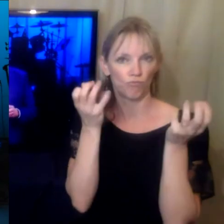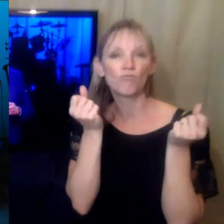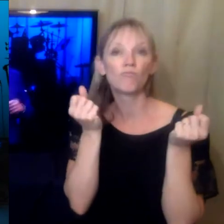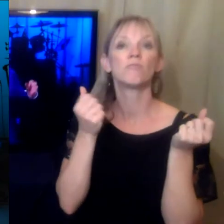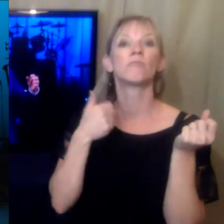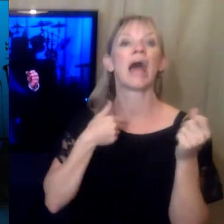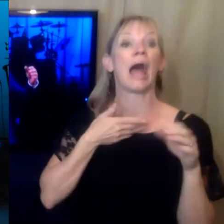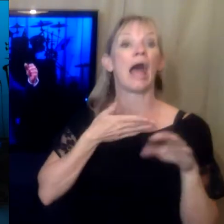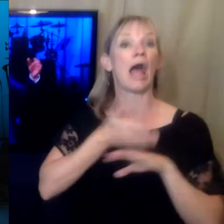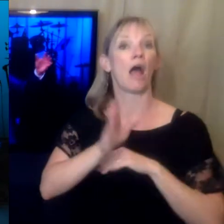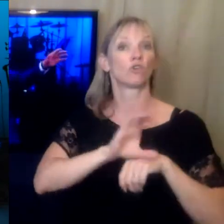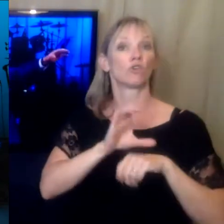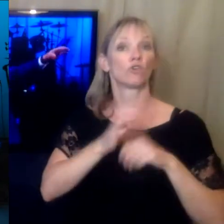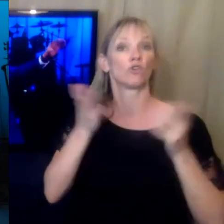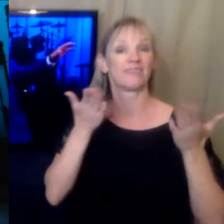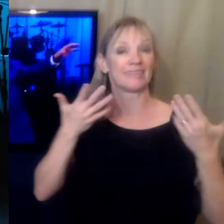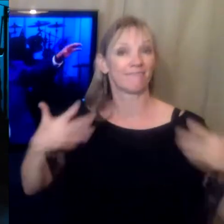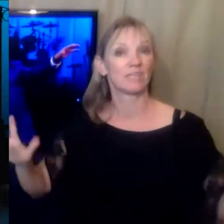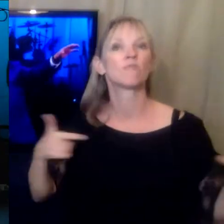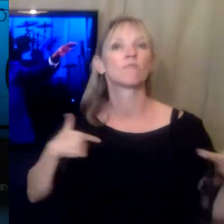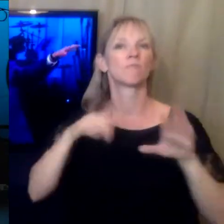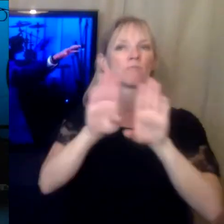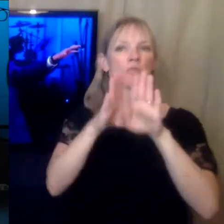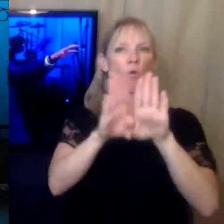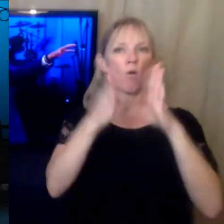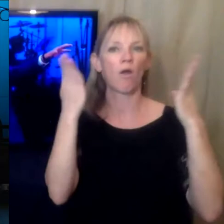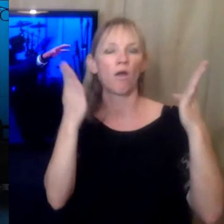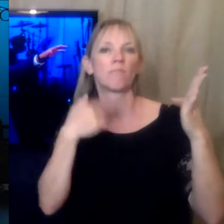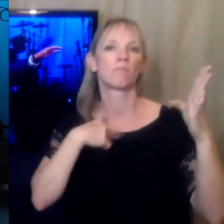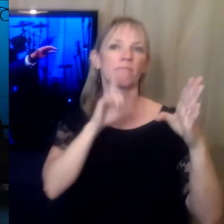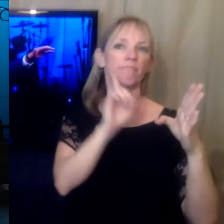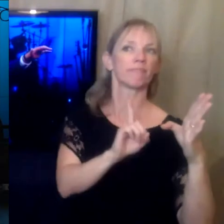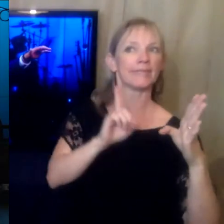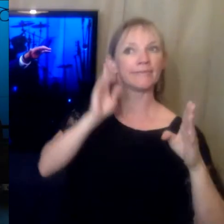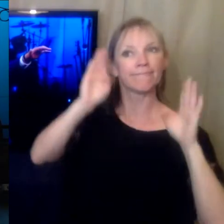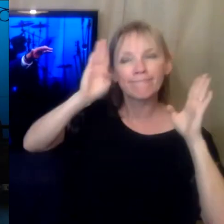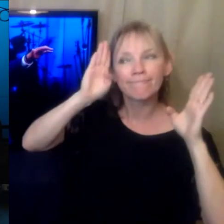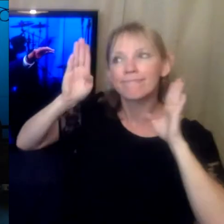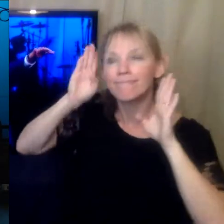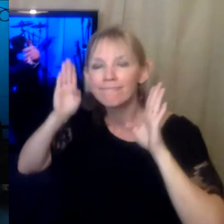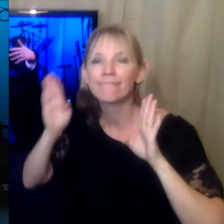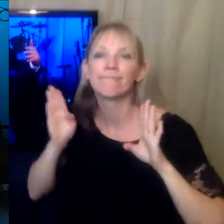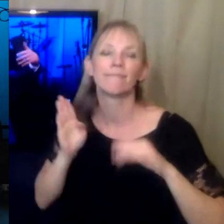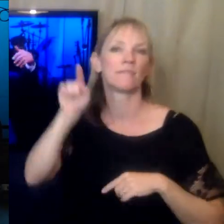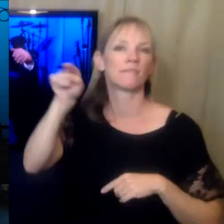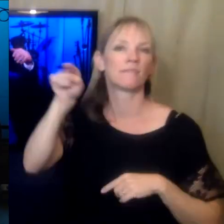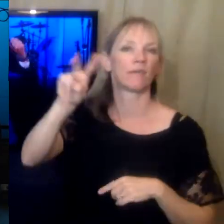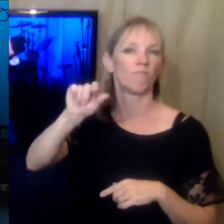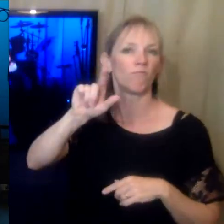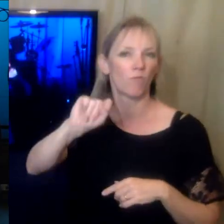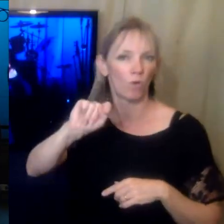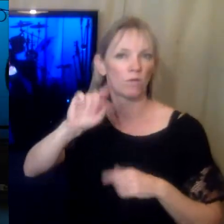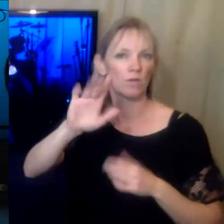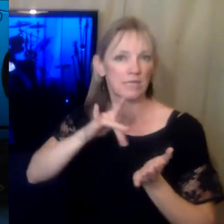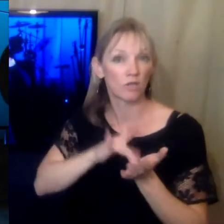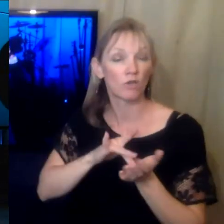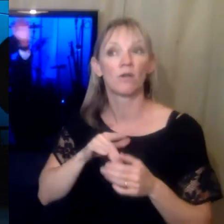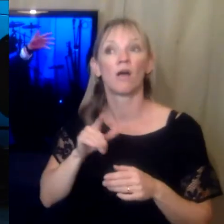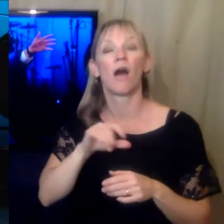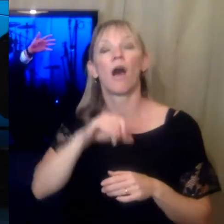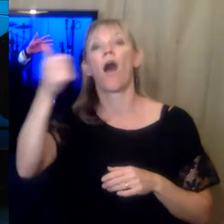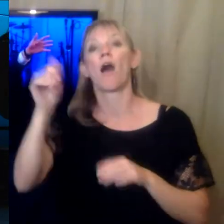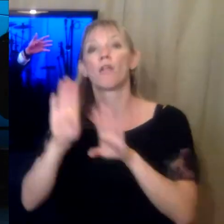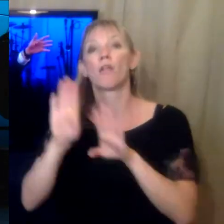greeting afterward on the doors of the center, the Vote Center over here. On the westerly doors, Dr. Fred Vote